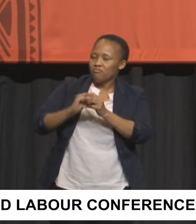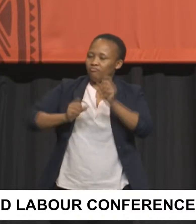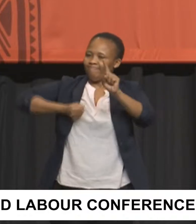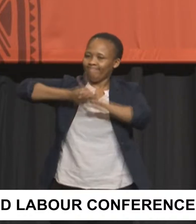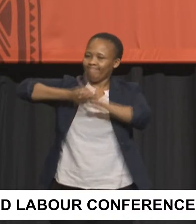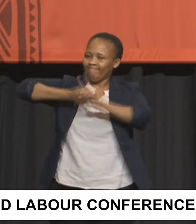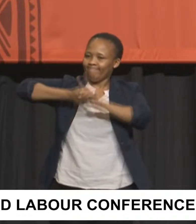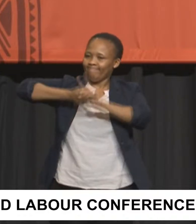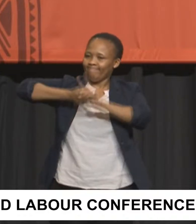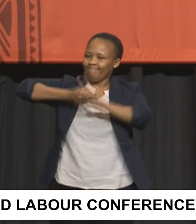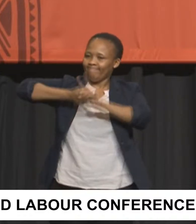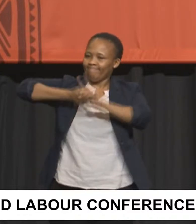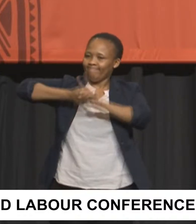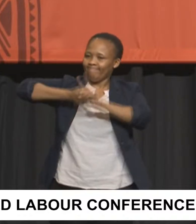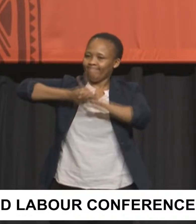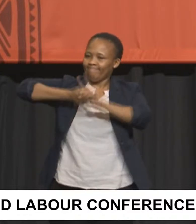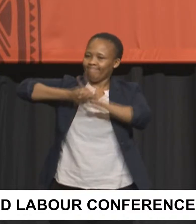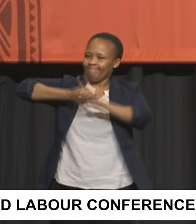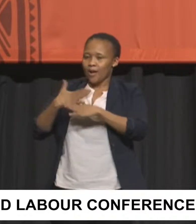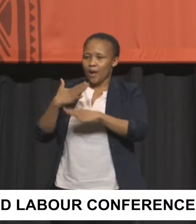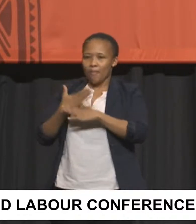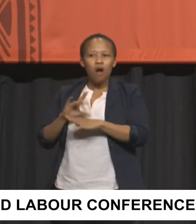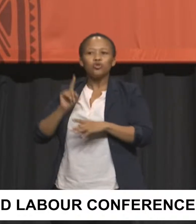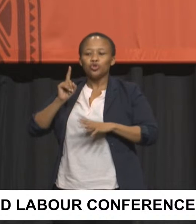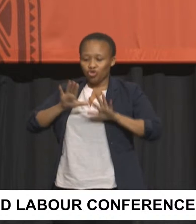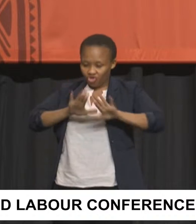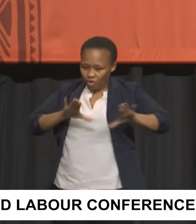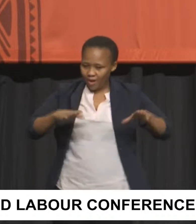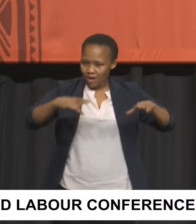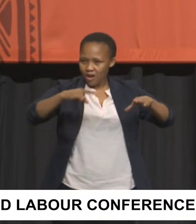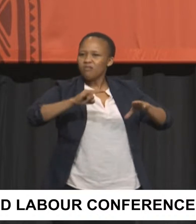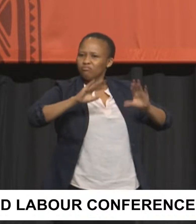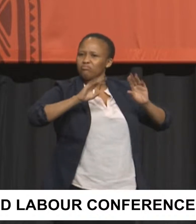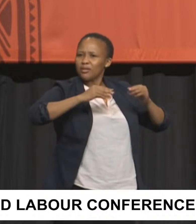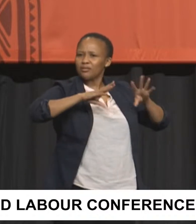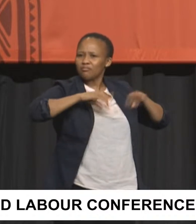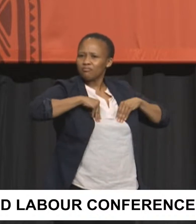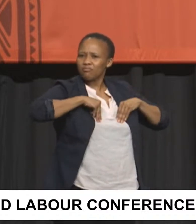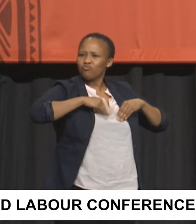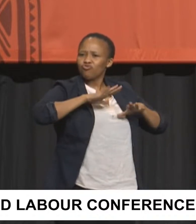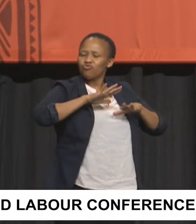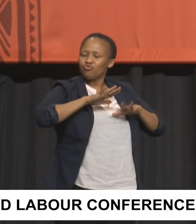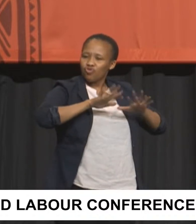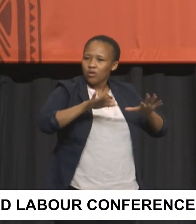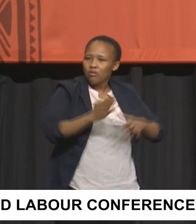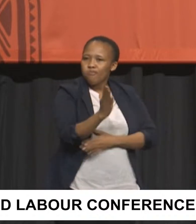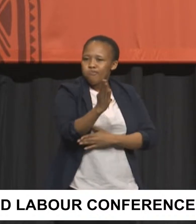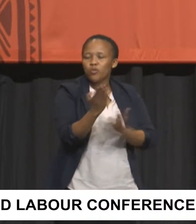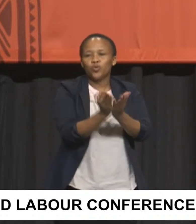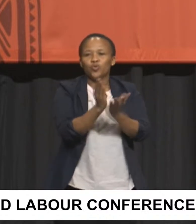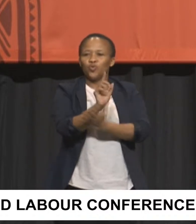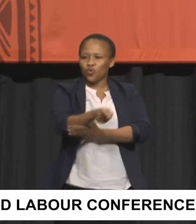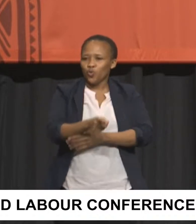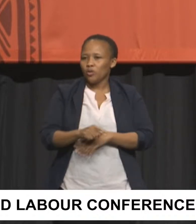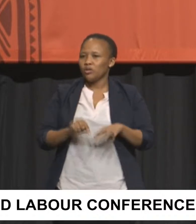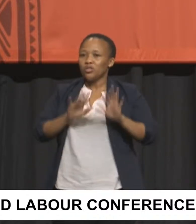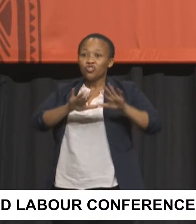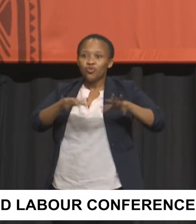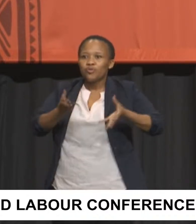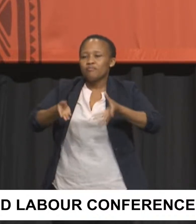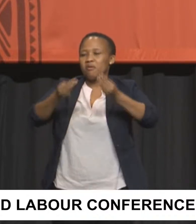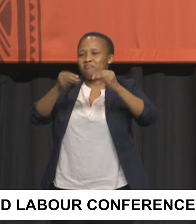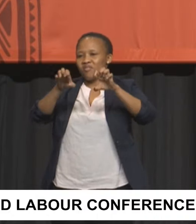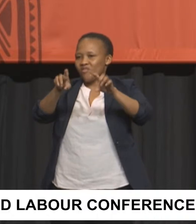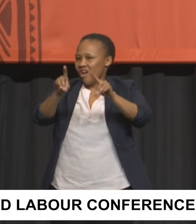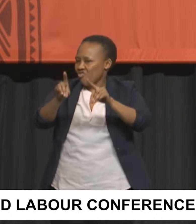labor practices and to allow children to be children. We must allow children to be in school. We must allow children to be educated and